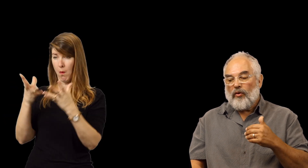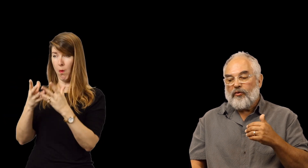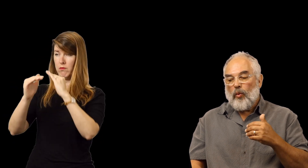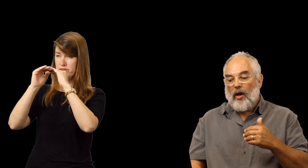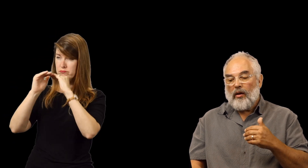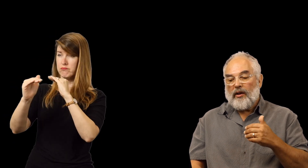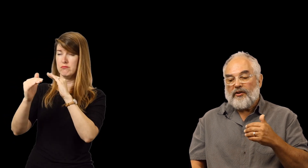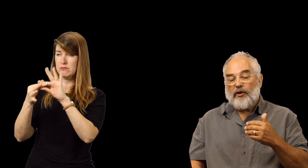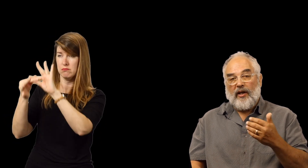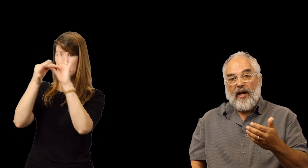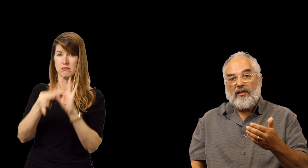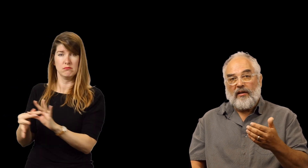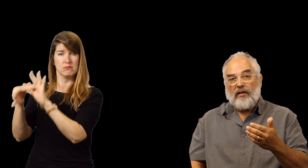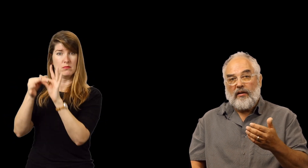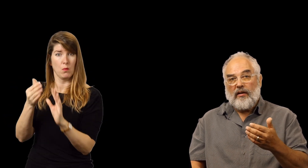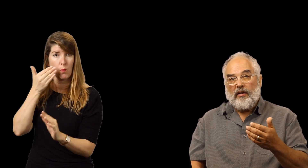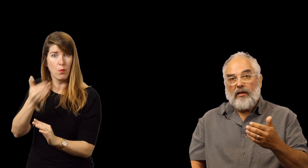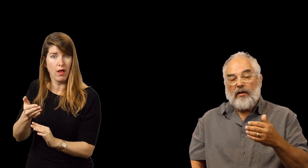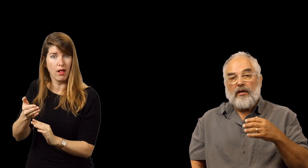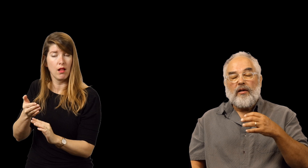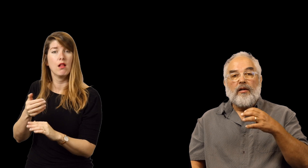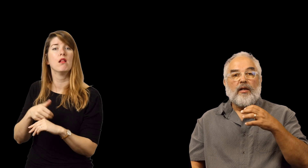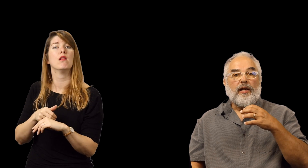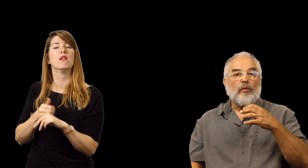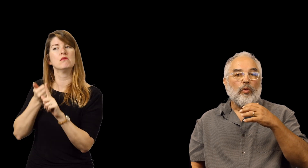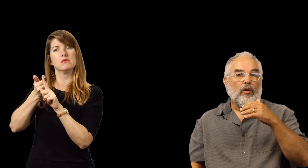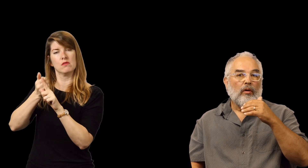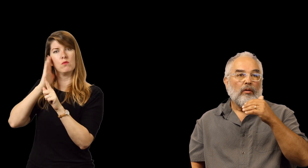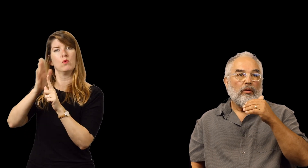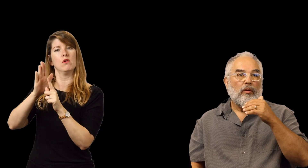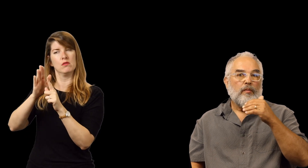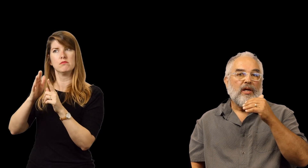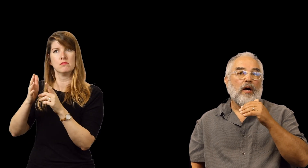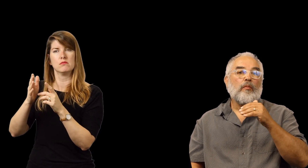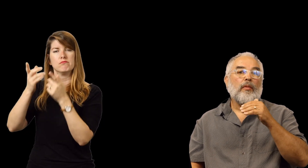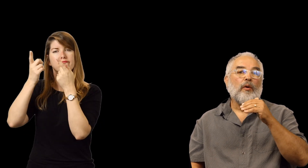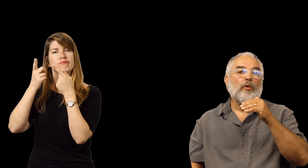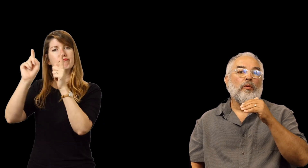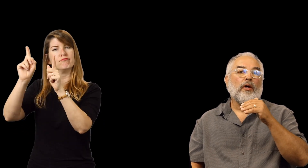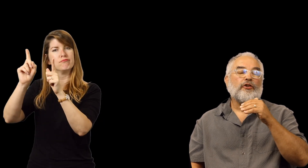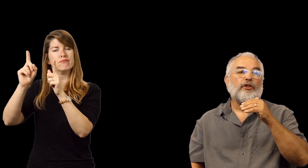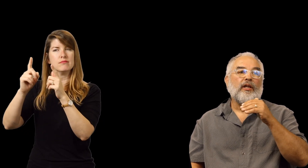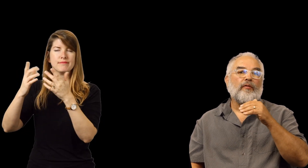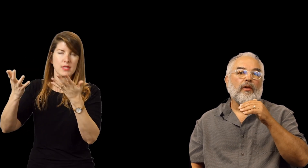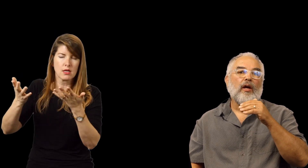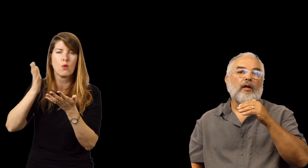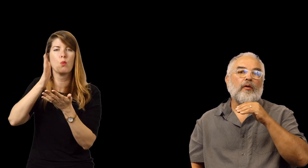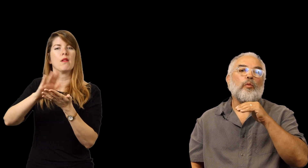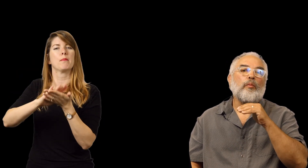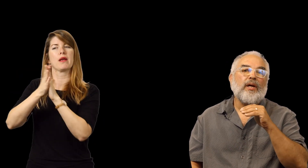the whole's well interconnected, it will become